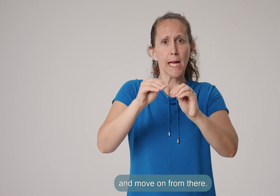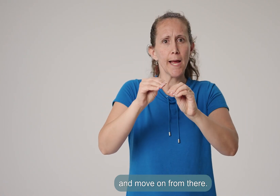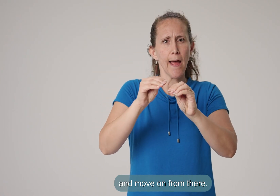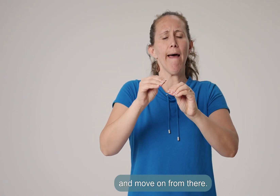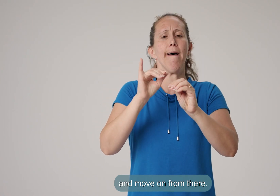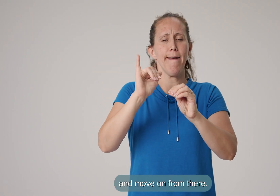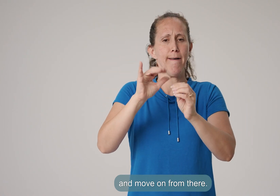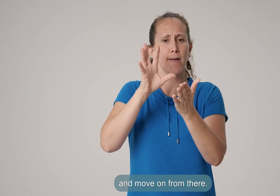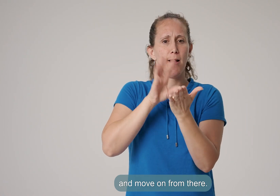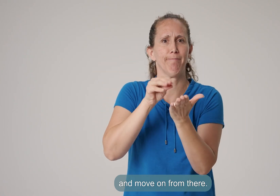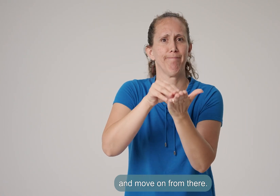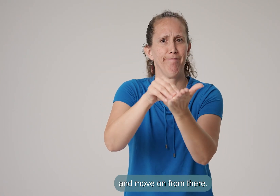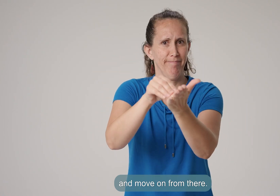there.